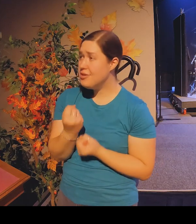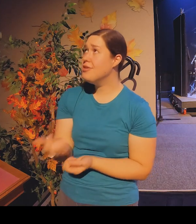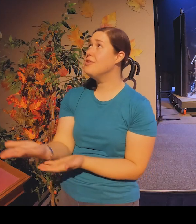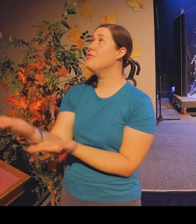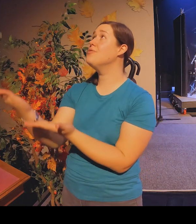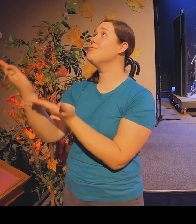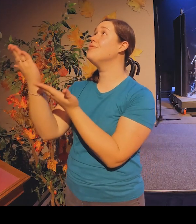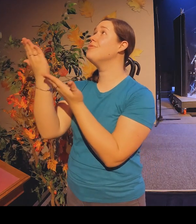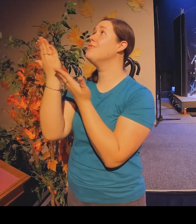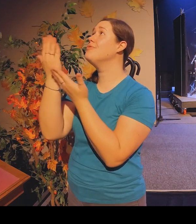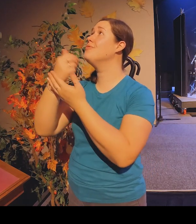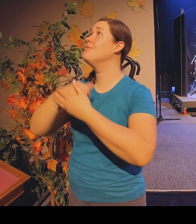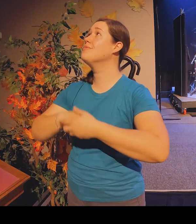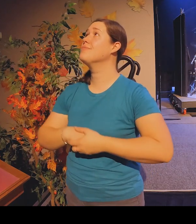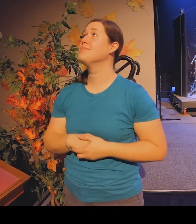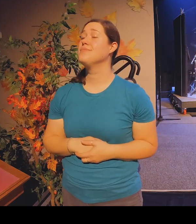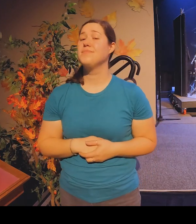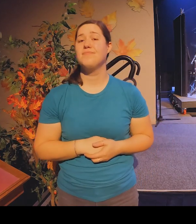need you.